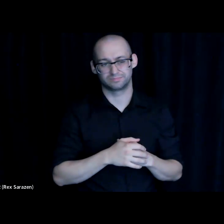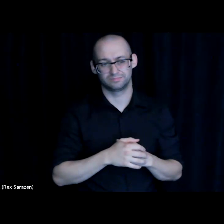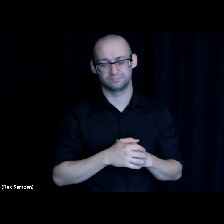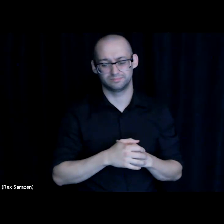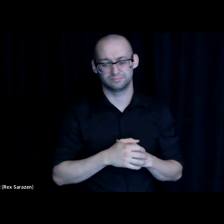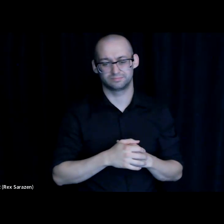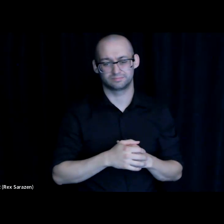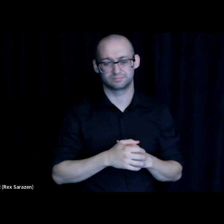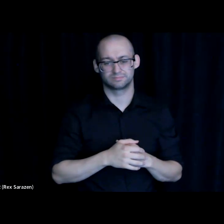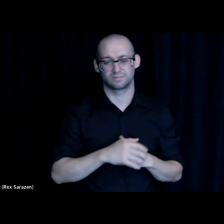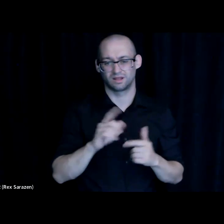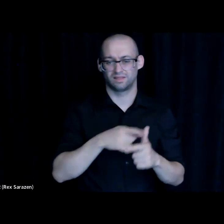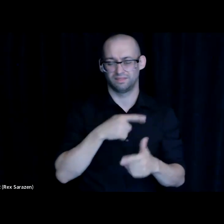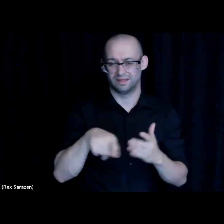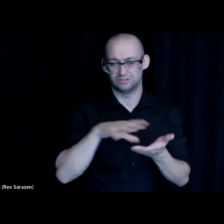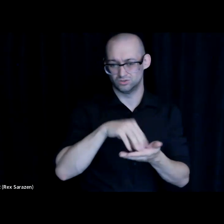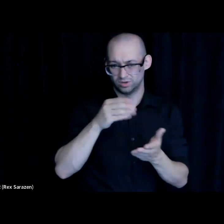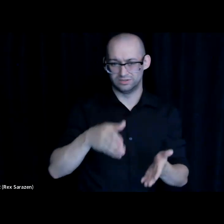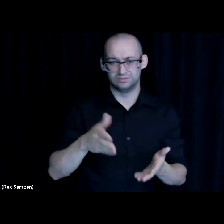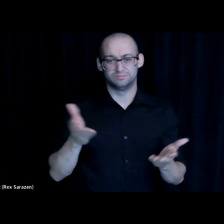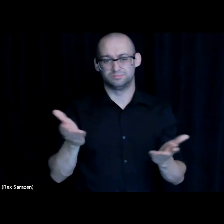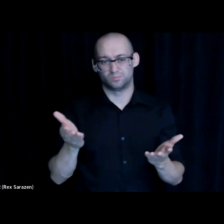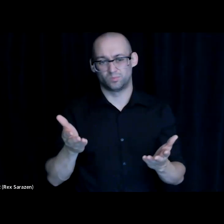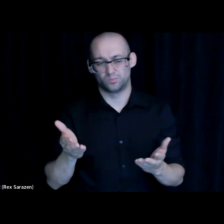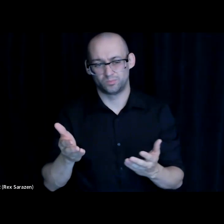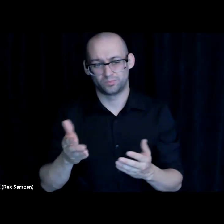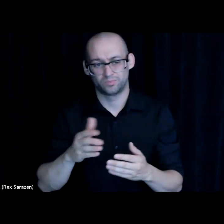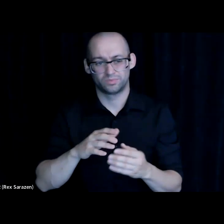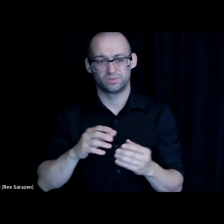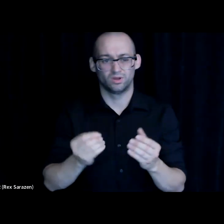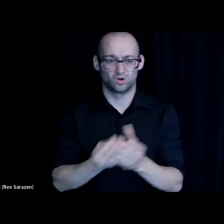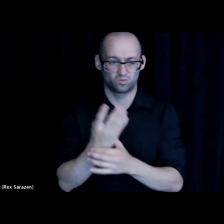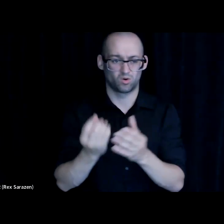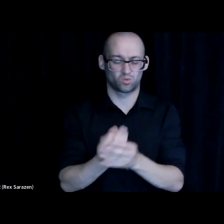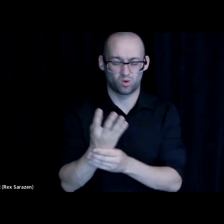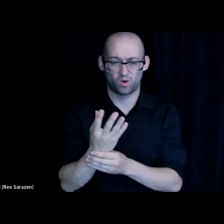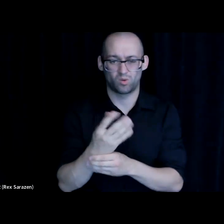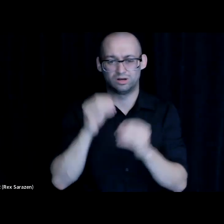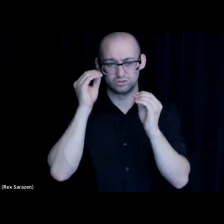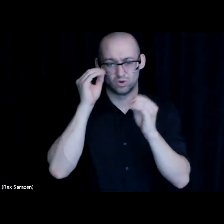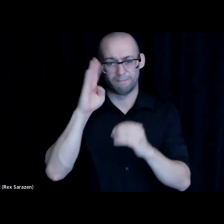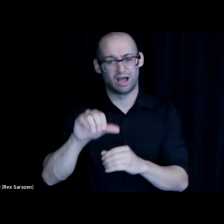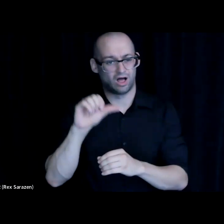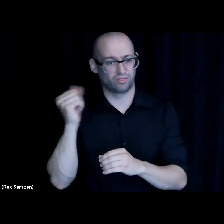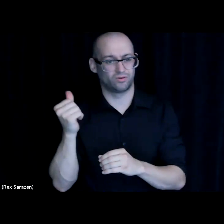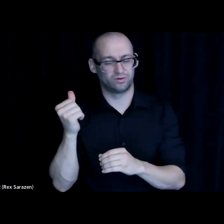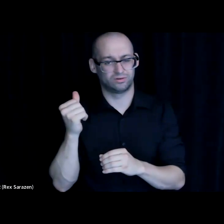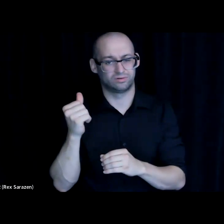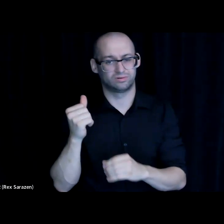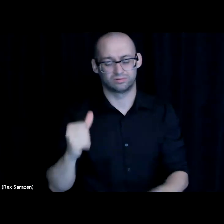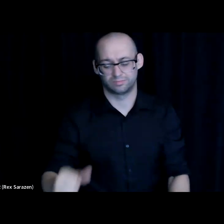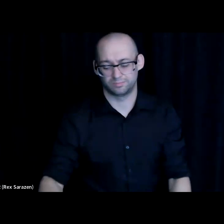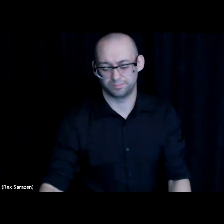And these students, the crowds grow larger and larger. And they're taught by other students about, hey, this cool app does this and